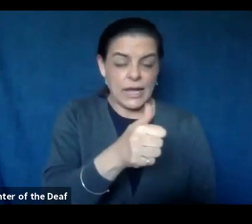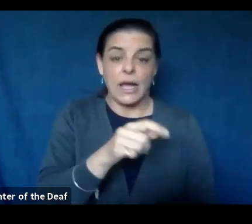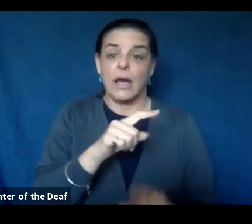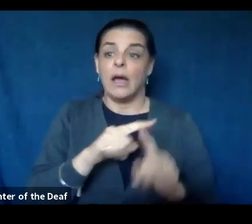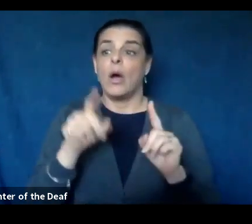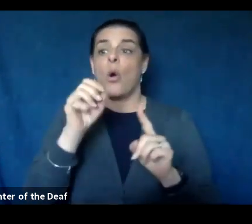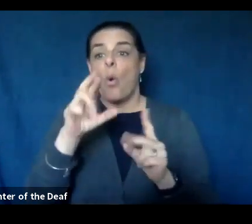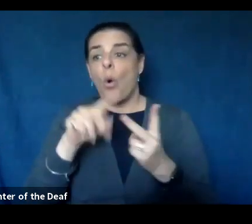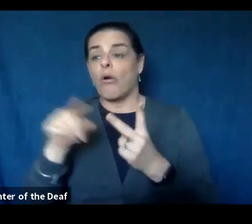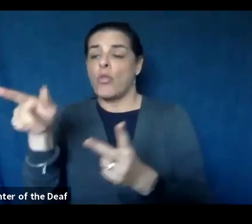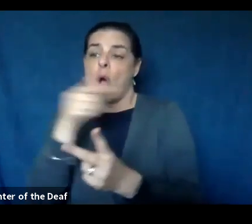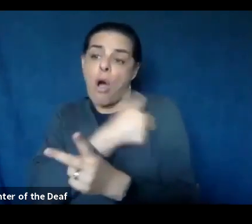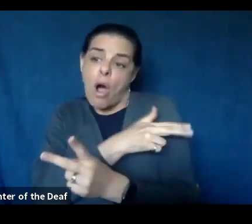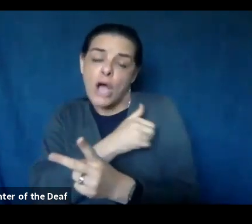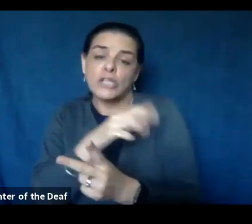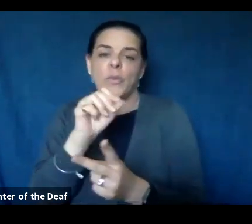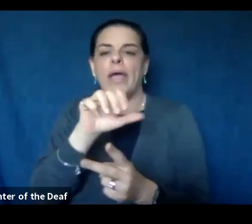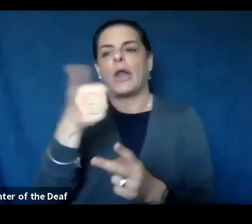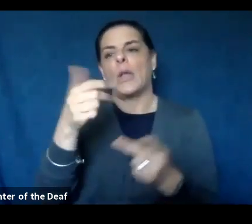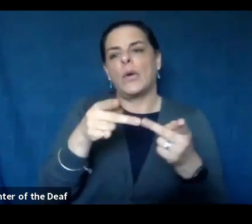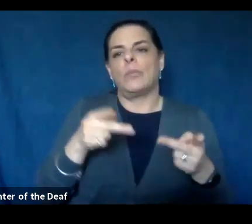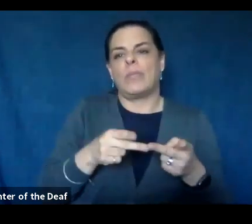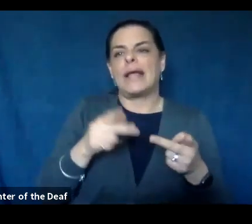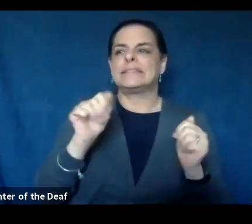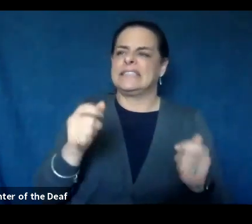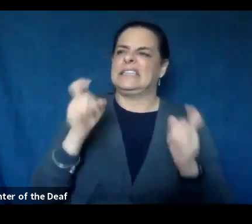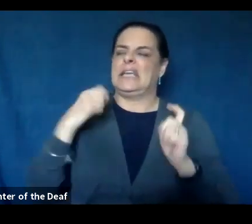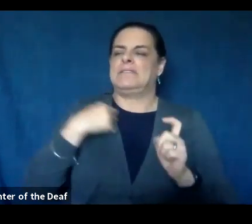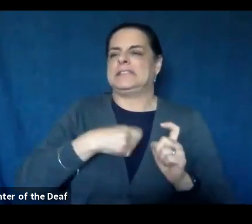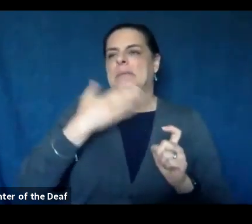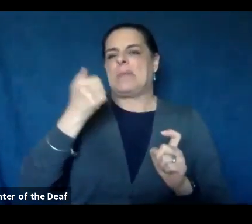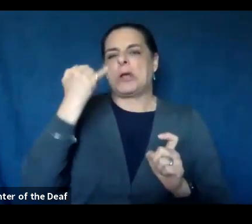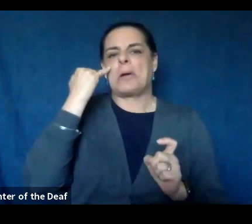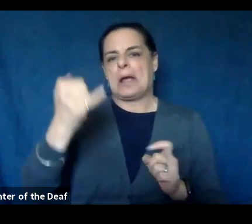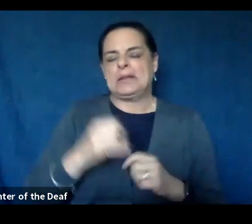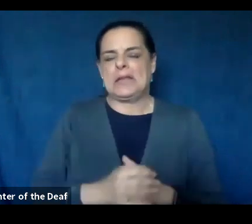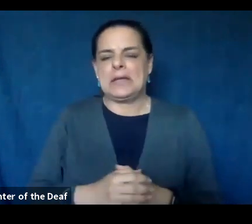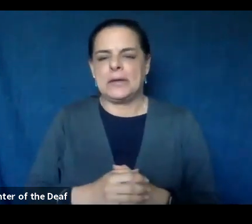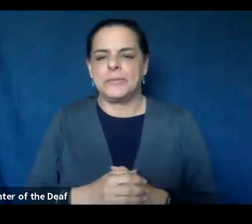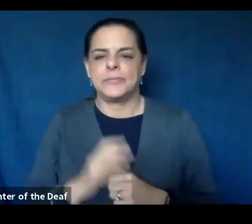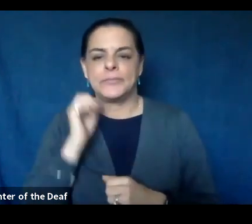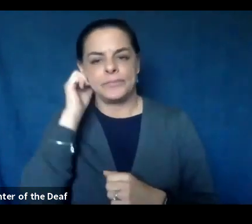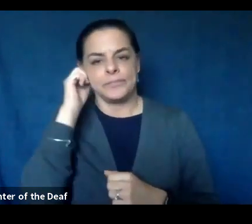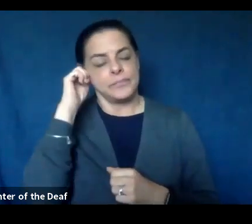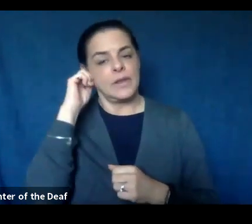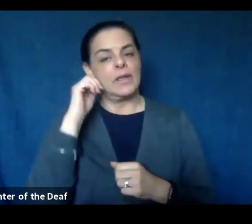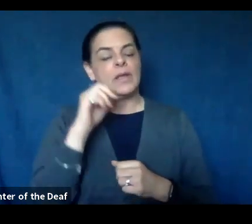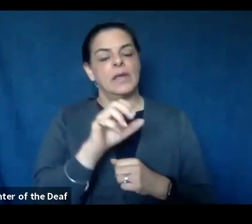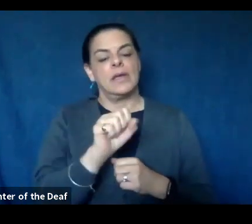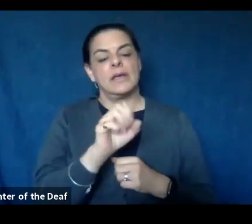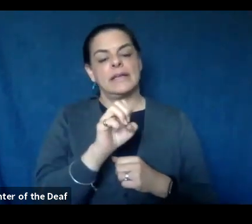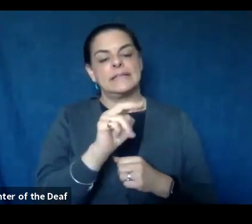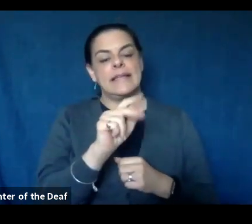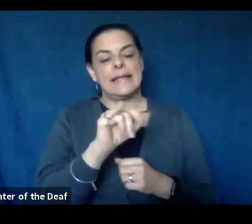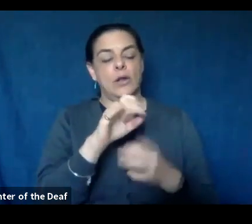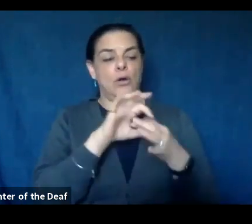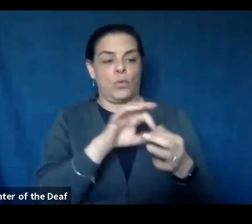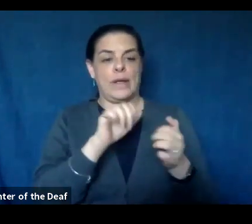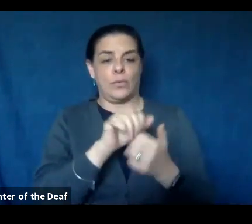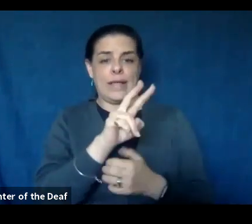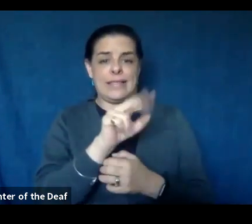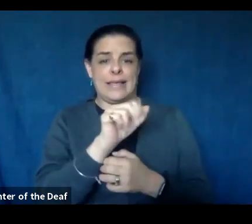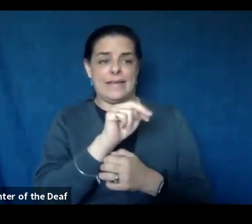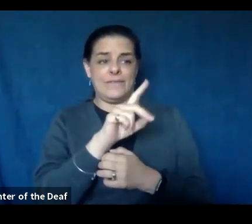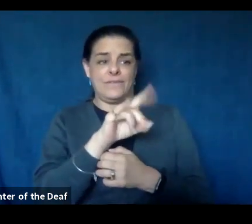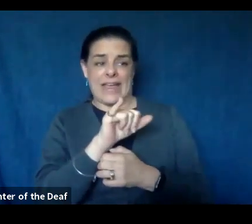and the testing we do, to help give a better picture of where we are right now. From the Sentinel's question in regards to the Vanderbilt data, if you were just looking